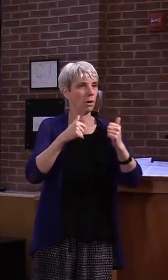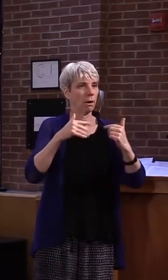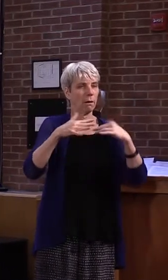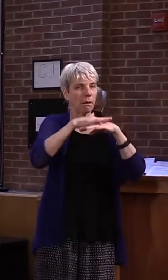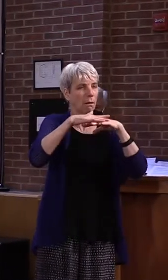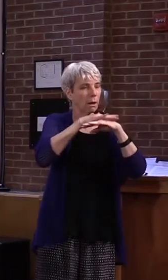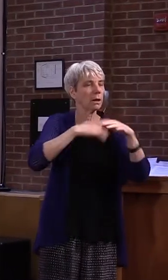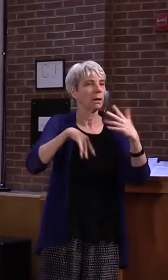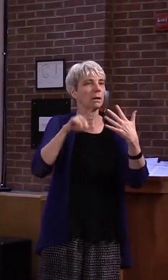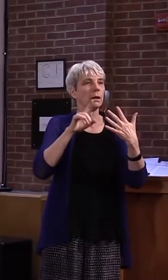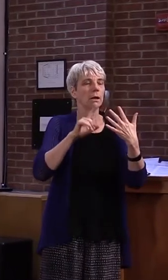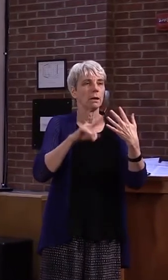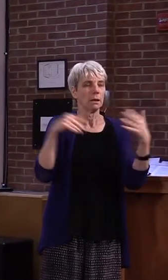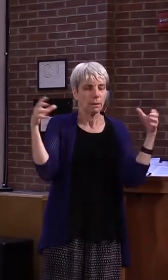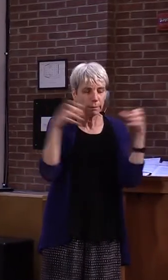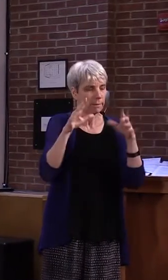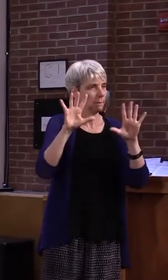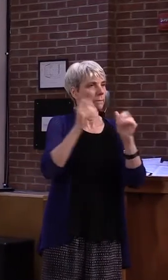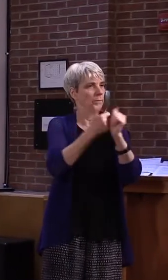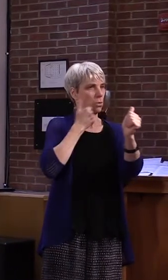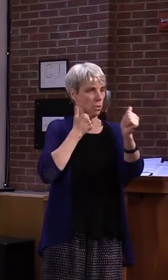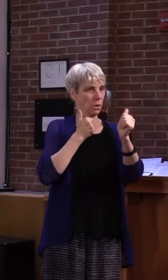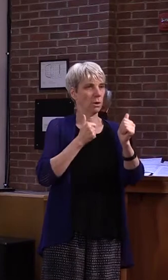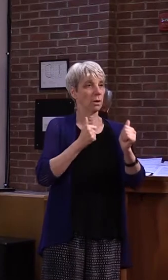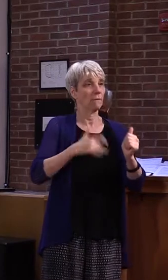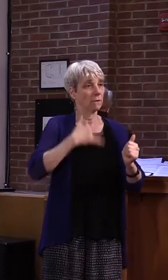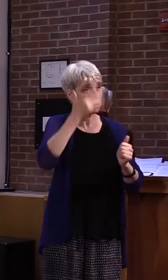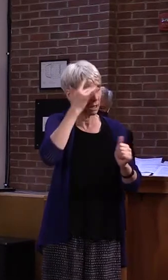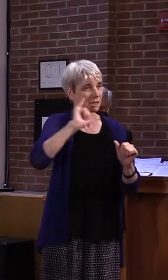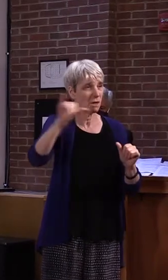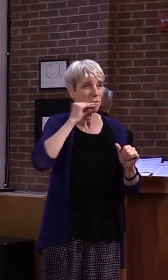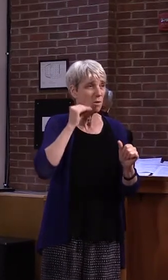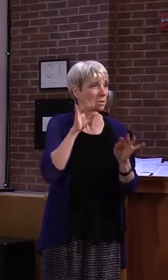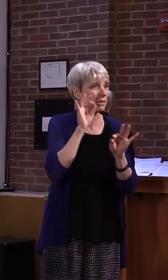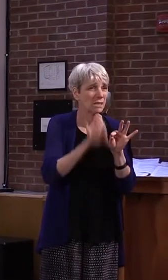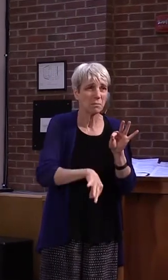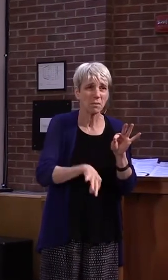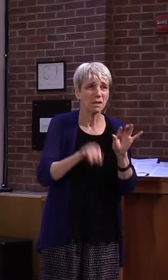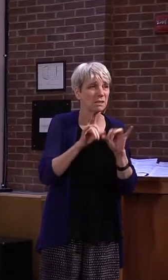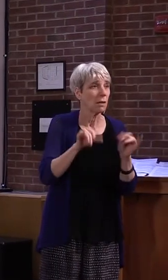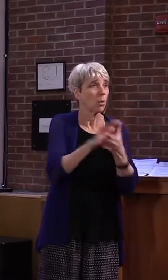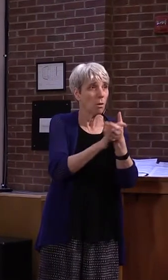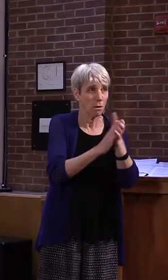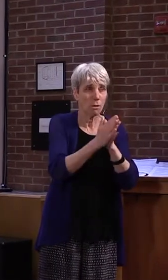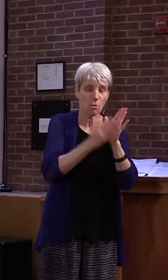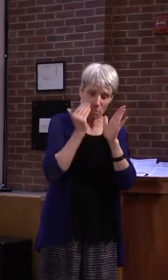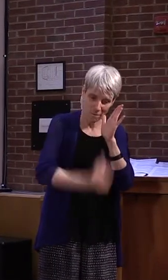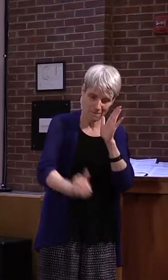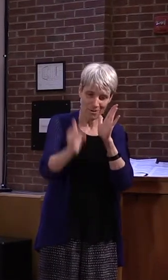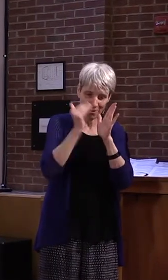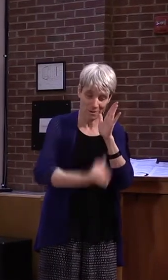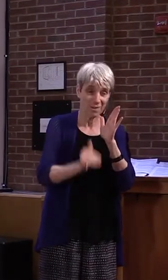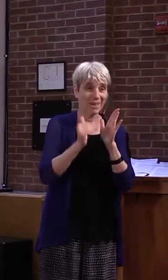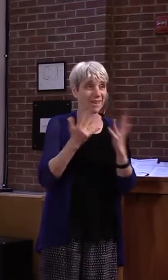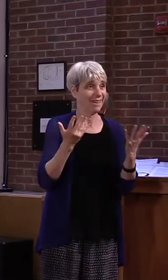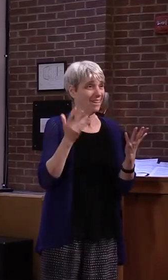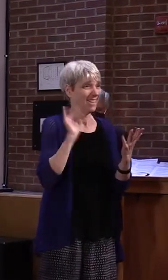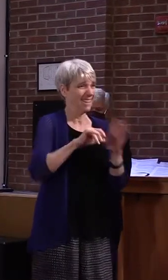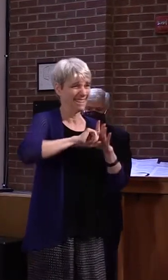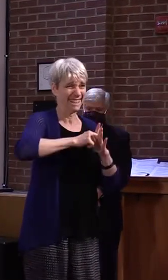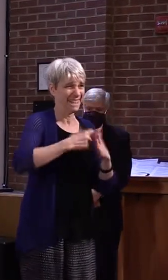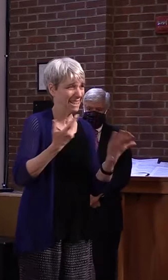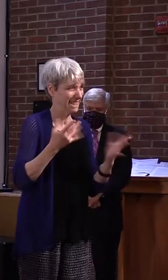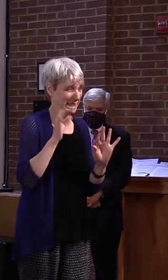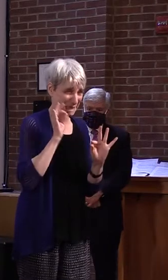and the large social gatherings, staying home when sick. All those simple measures, wash your hands a lot. That's the key. It's